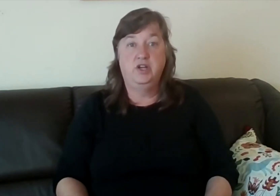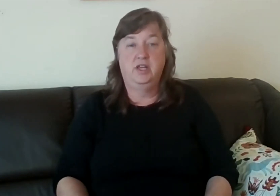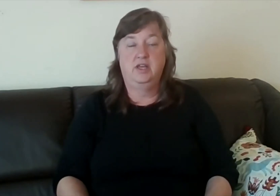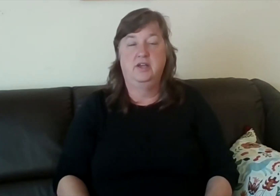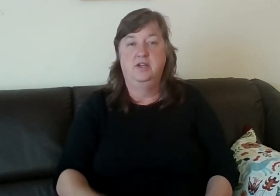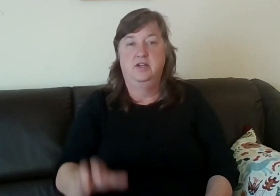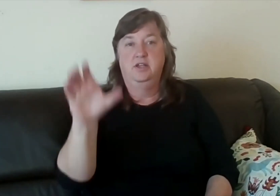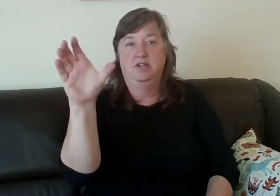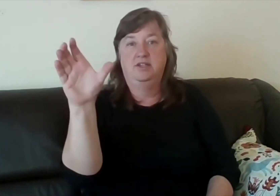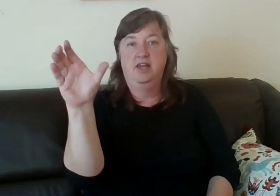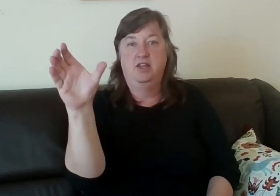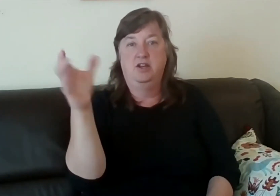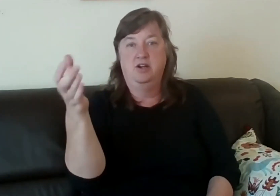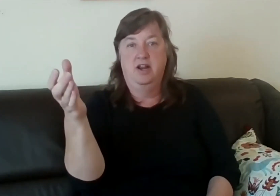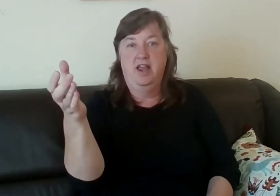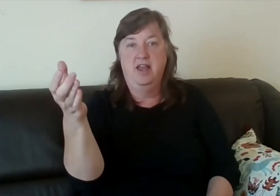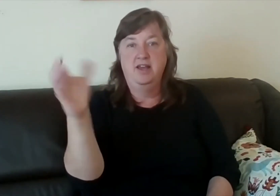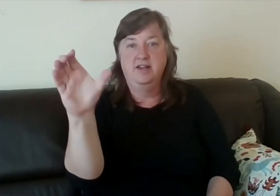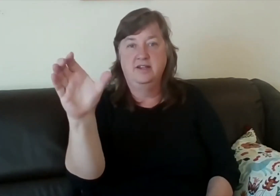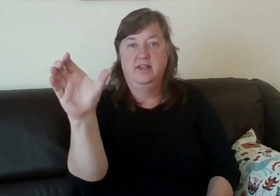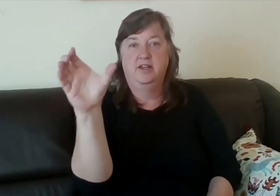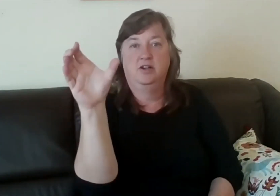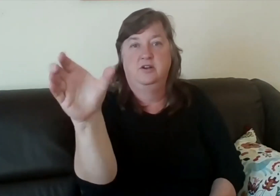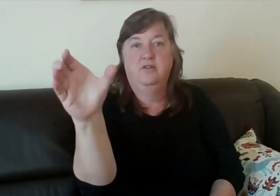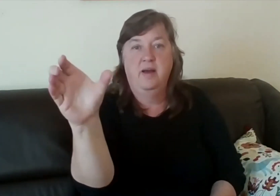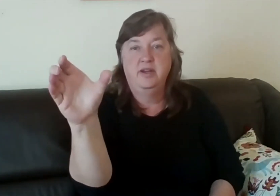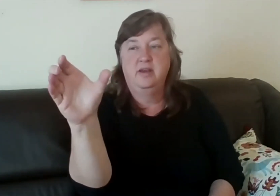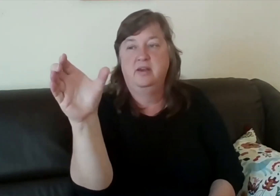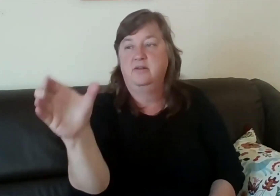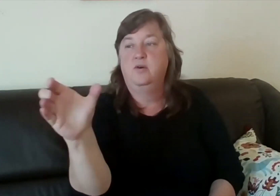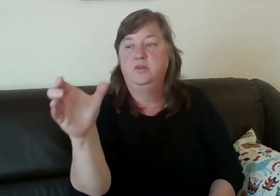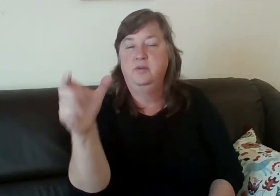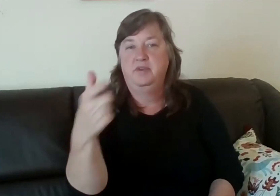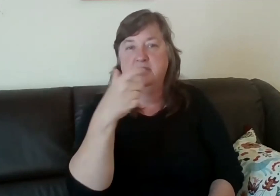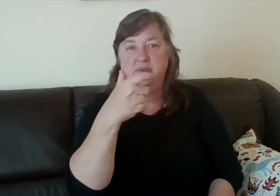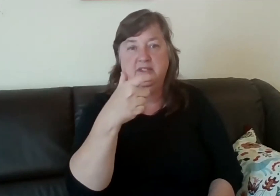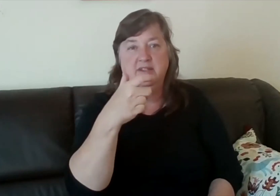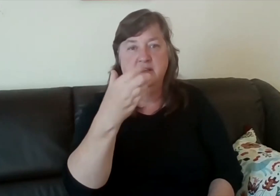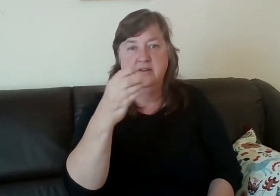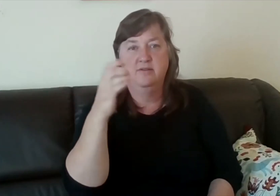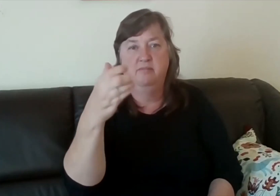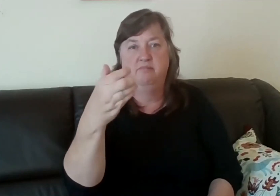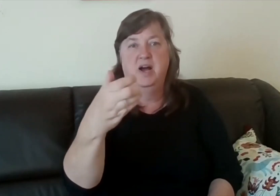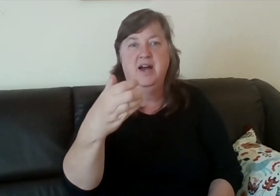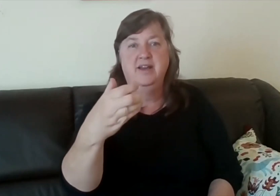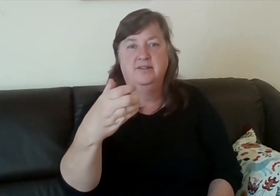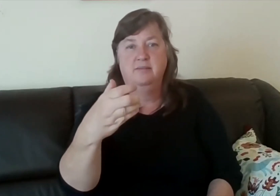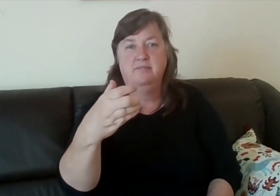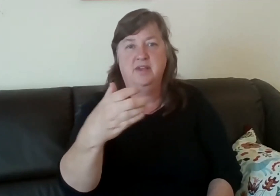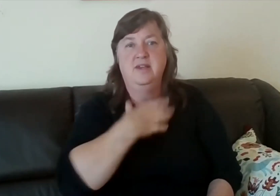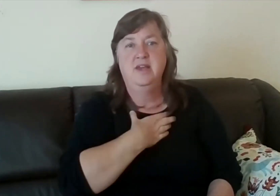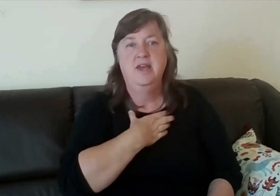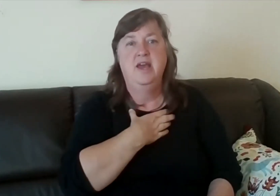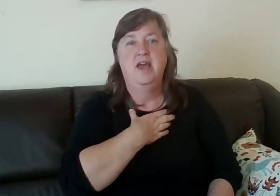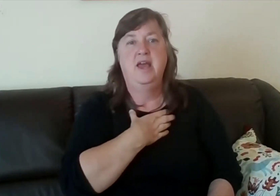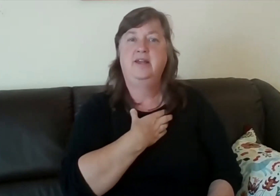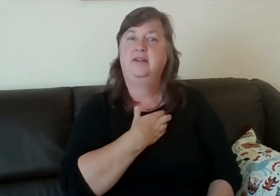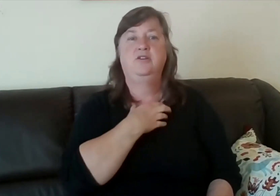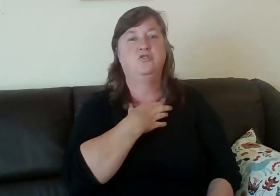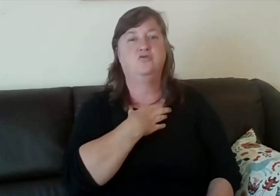Hungry. You're gonna take your hand like you're holding a piece of pizza or pie or something, and you're